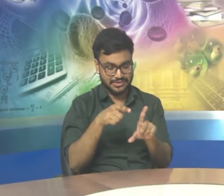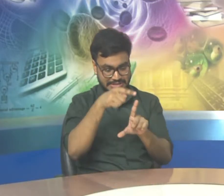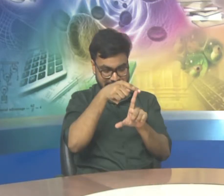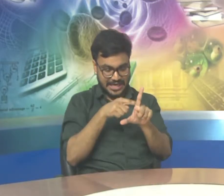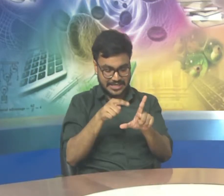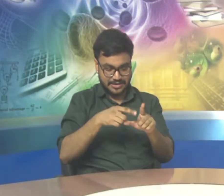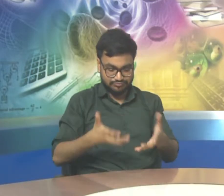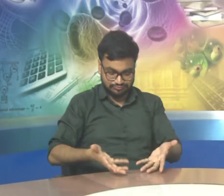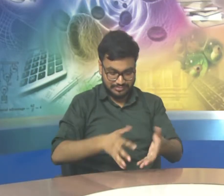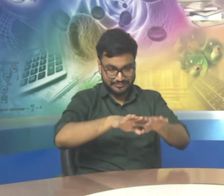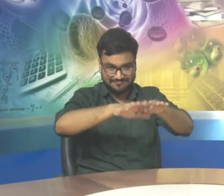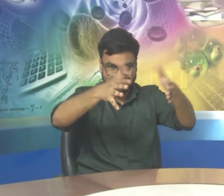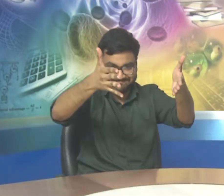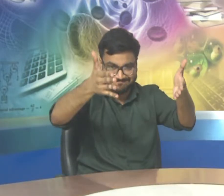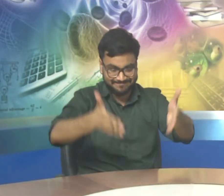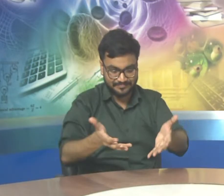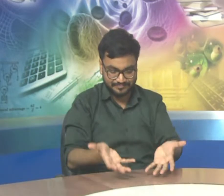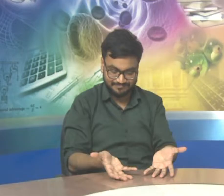Next is zero work.